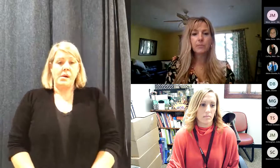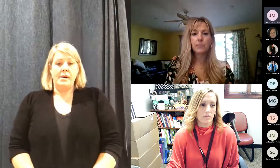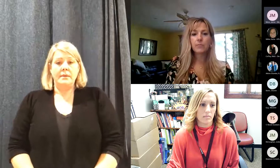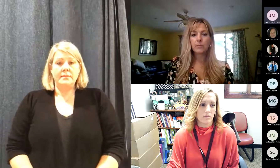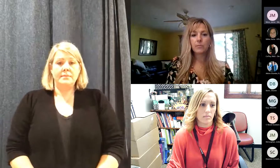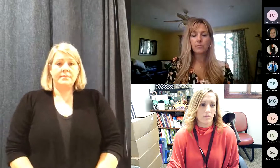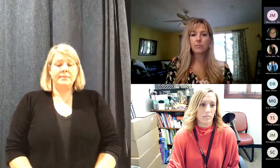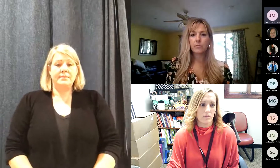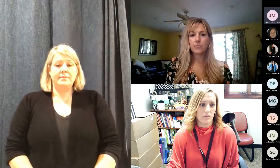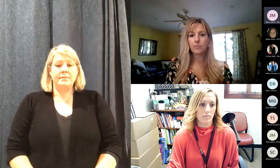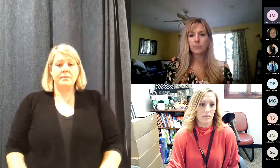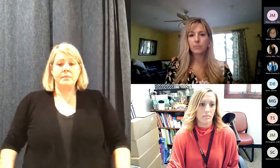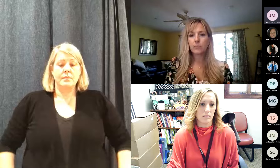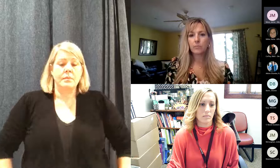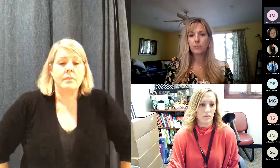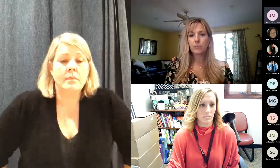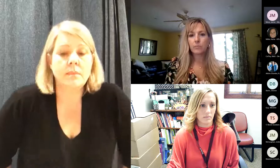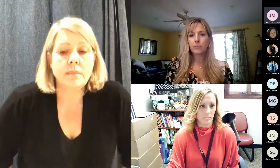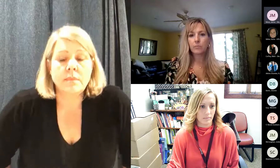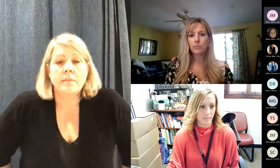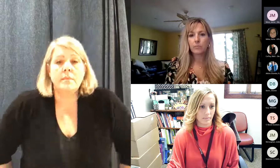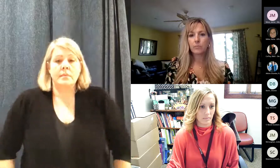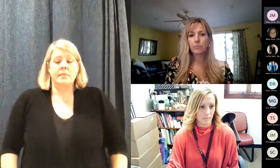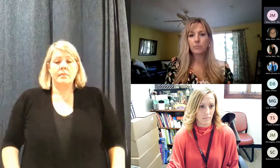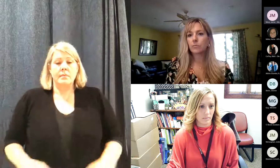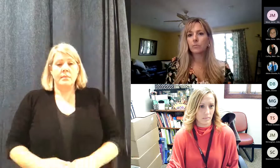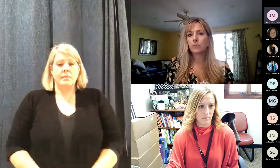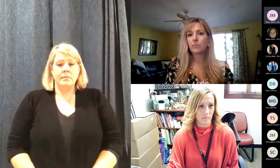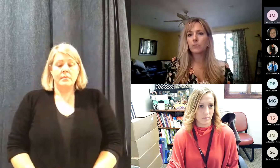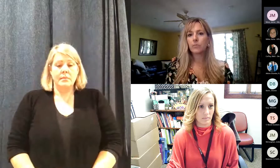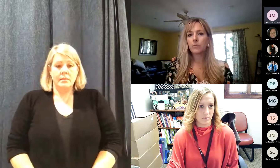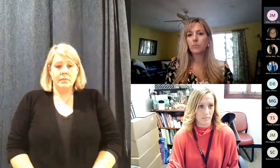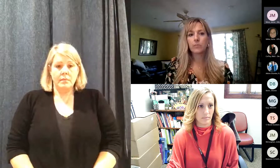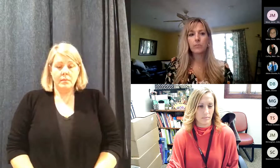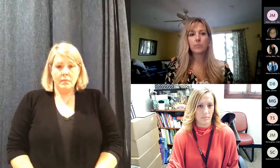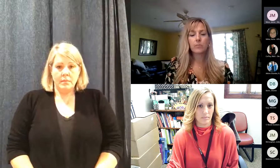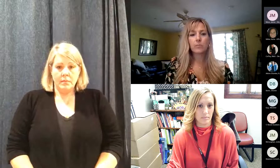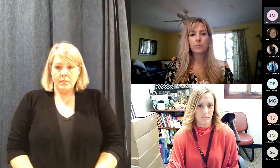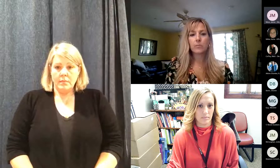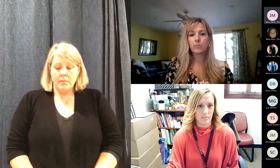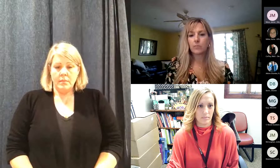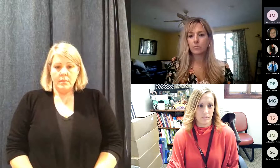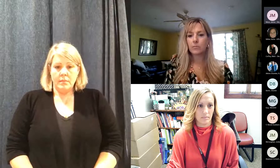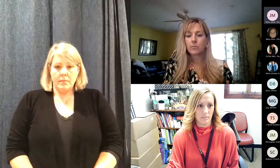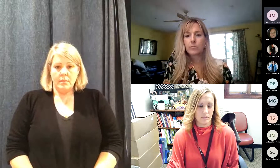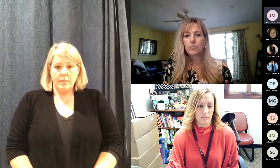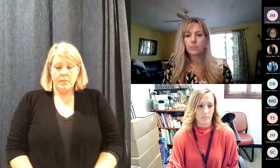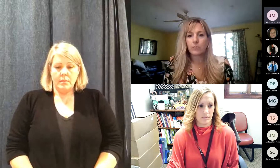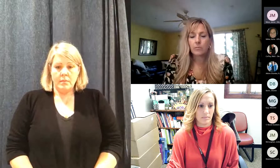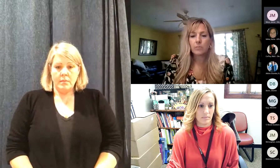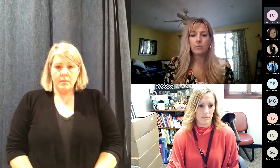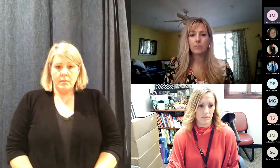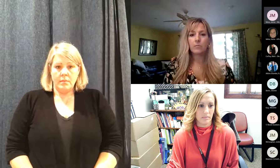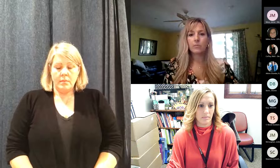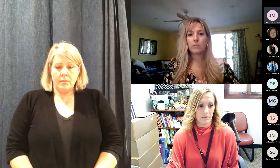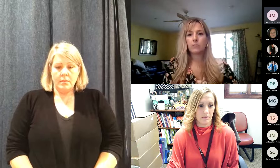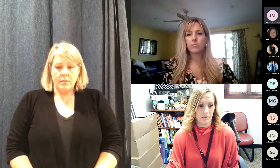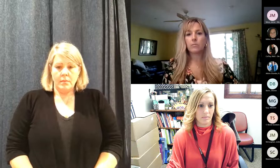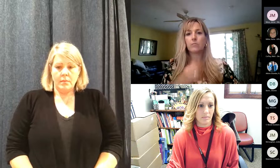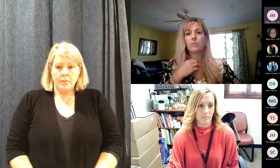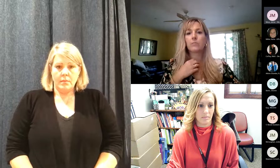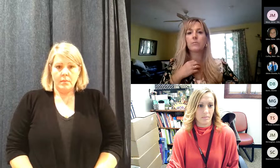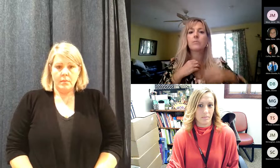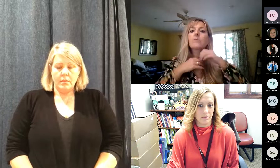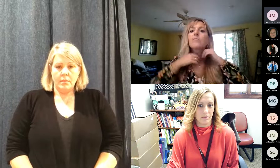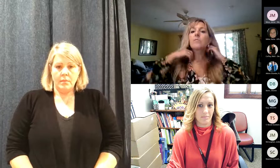Sandy, I've got another webinar. If Stephanie had a Levy Harris come in, just tell me. They're supposed to call me, and I'm gonna run